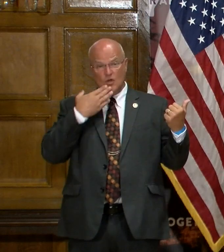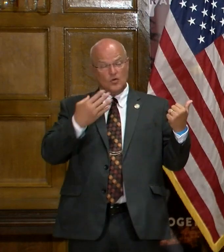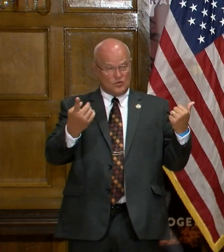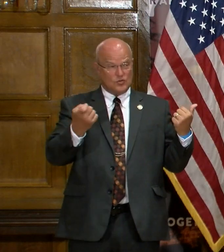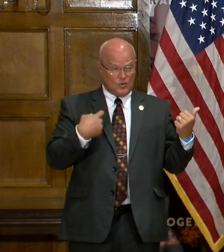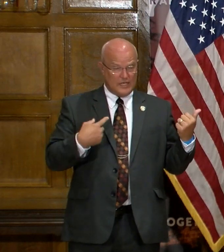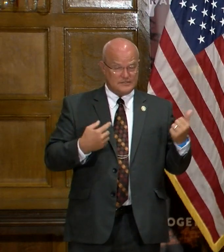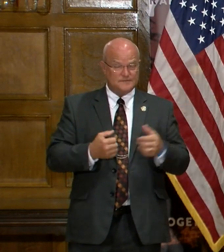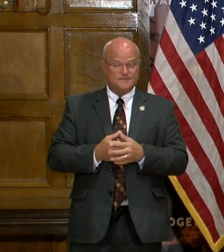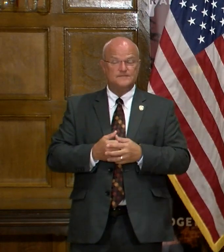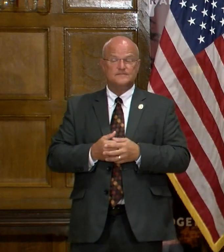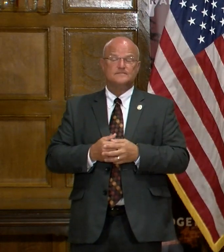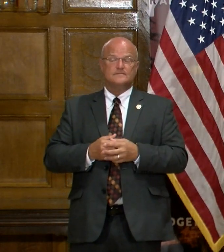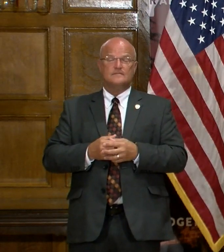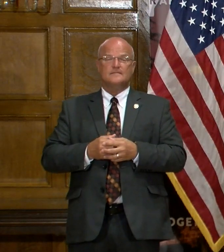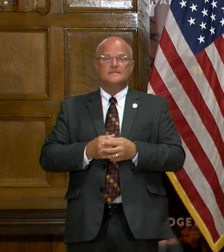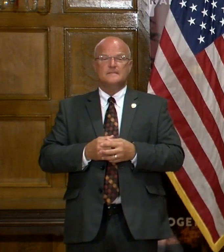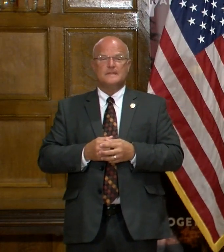good question, and